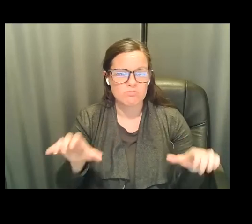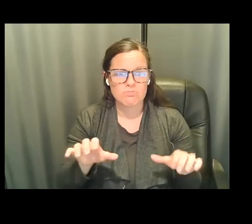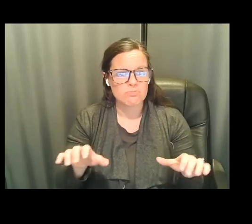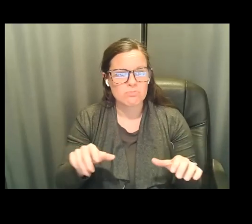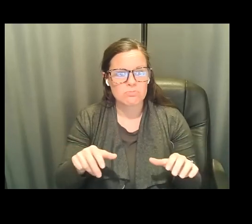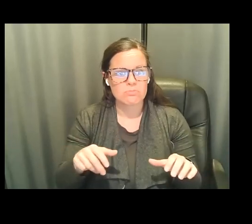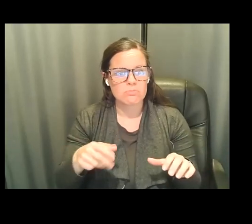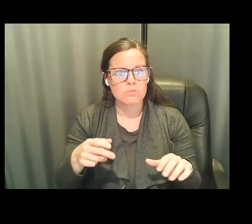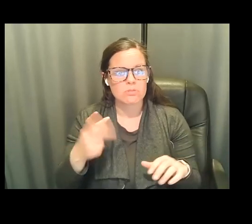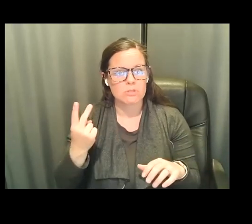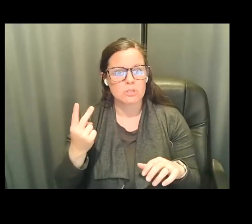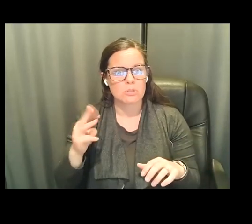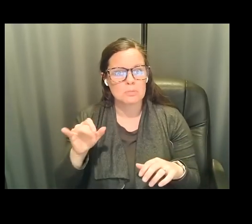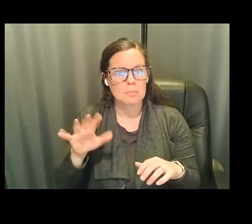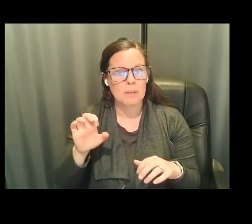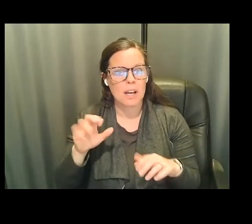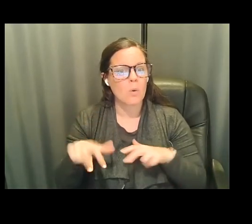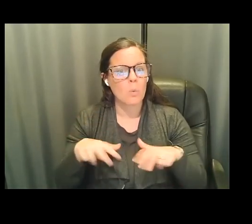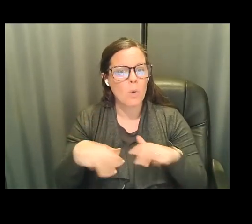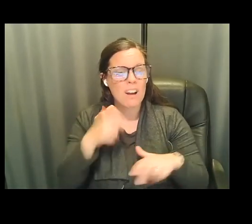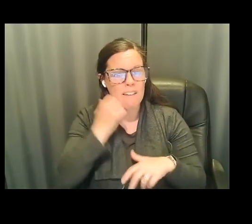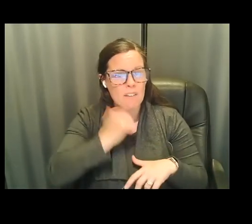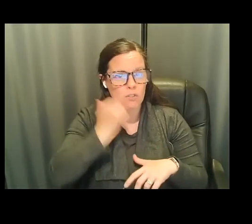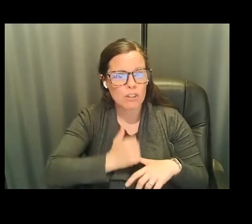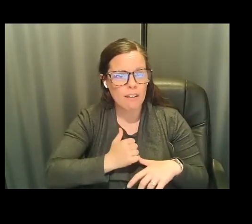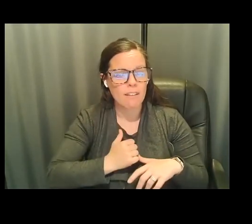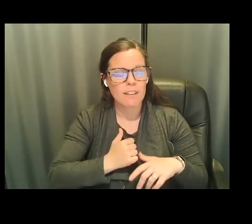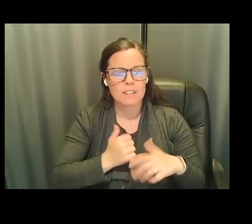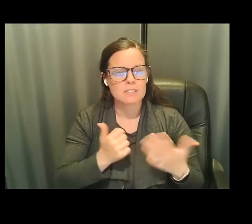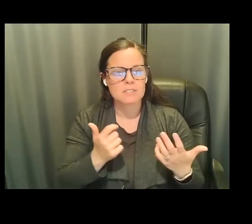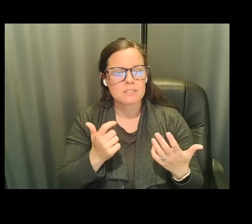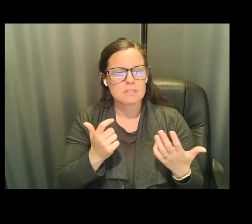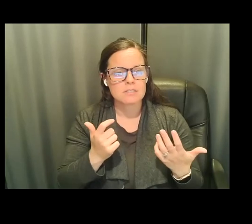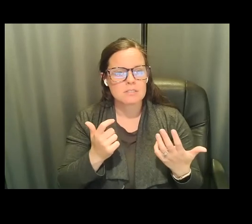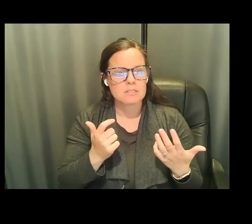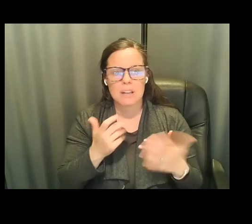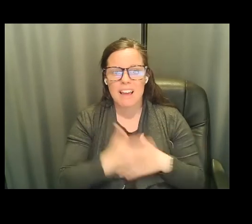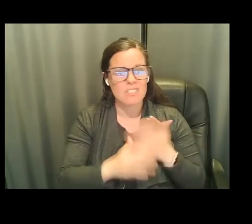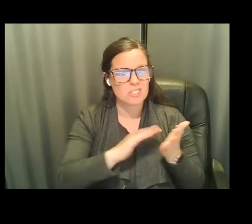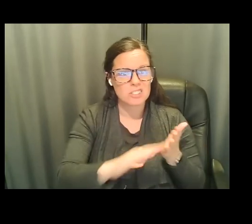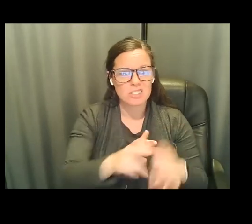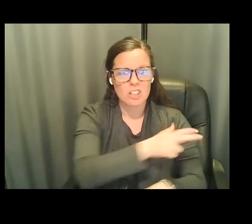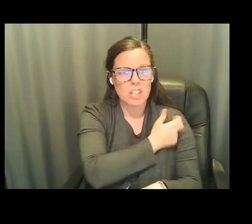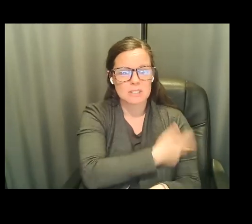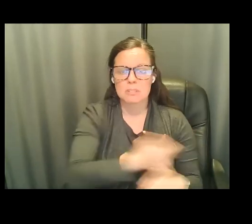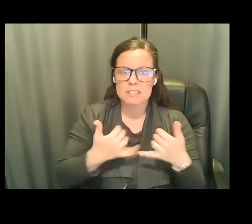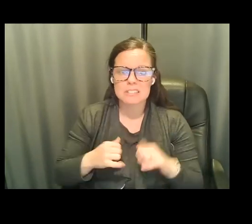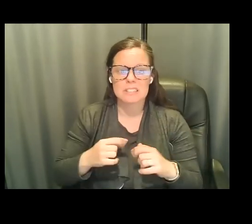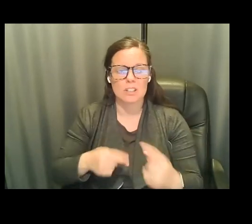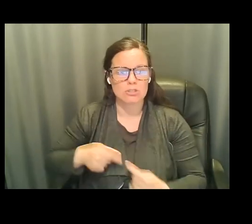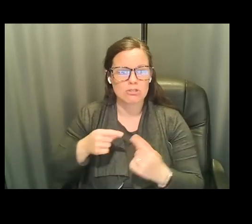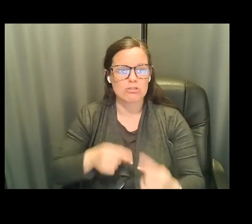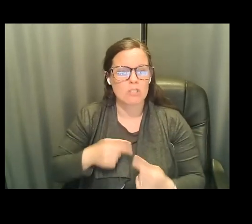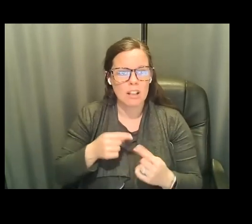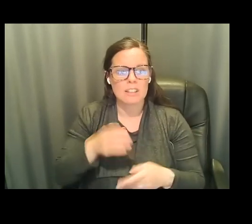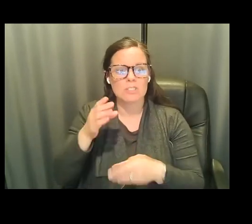walk a day, um, much much long after they have been discharged from the hospital, they're still struggling to complete half a mile